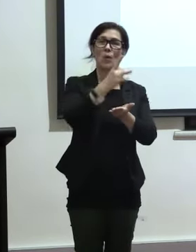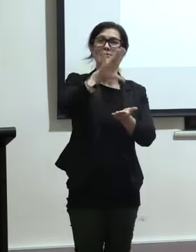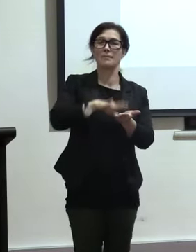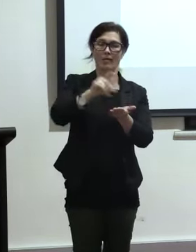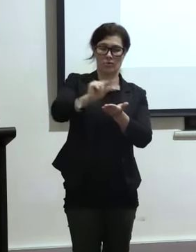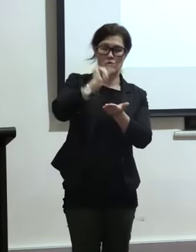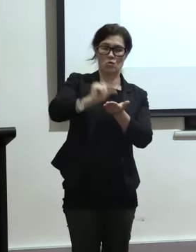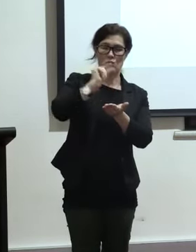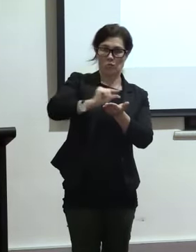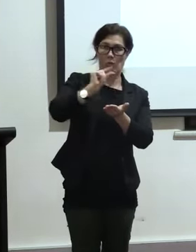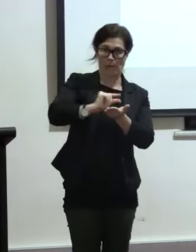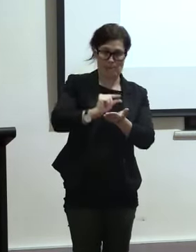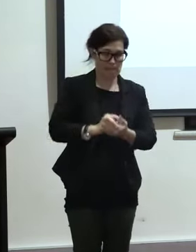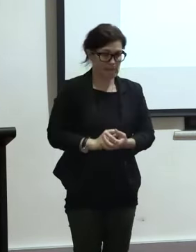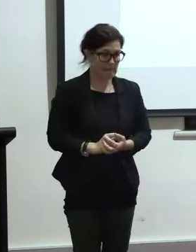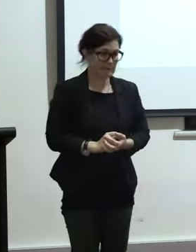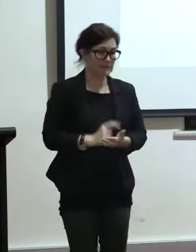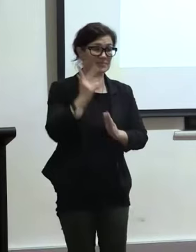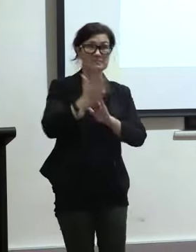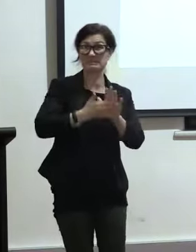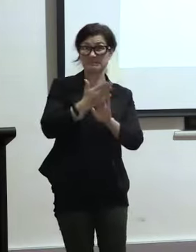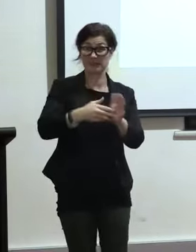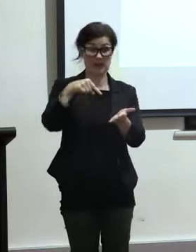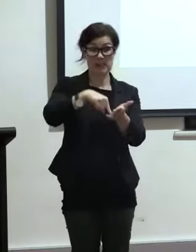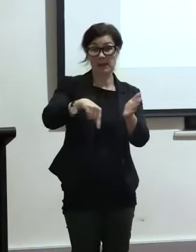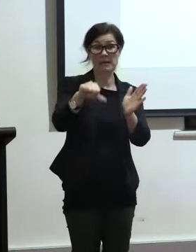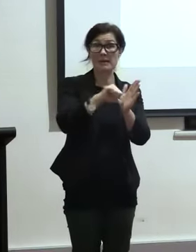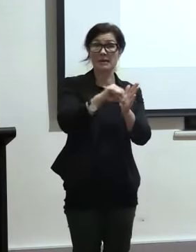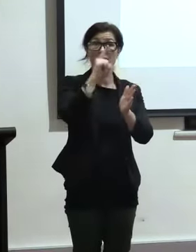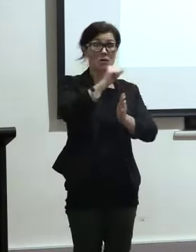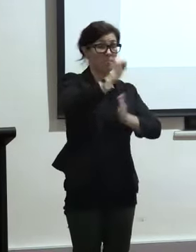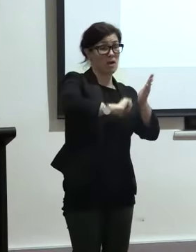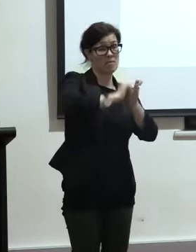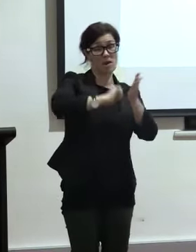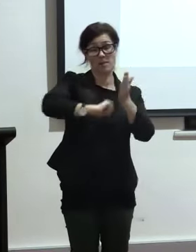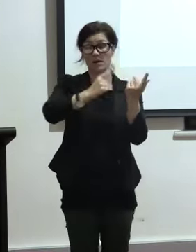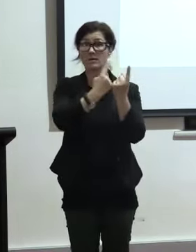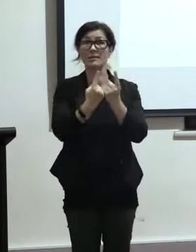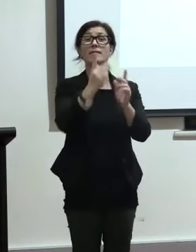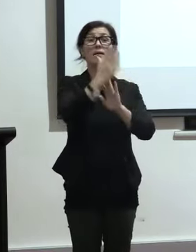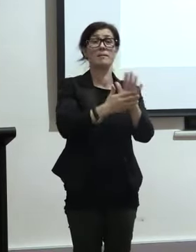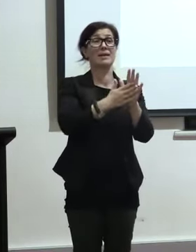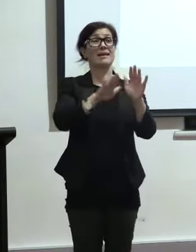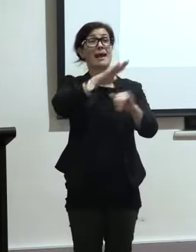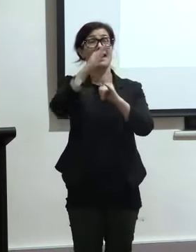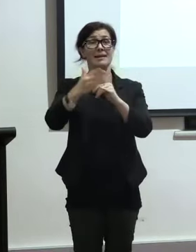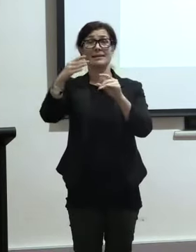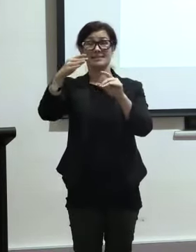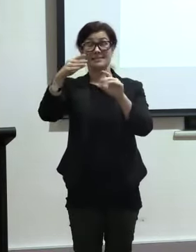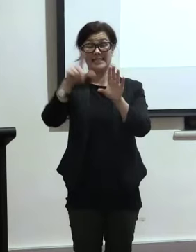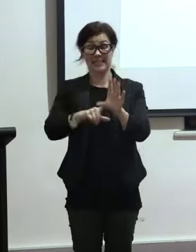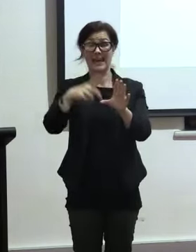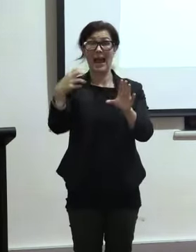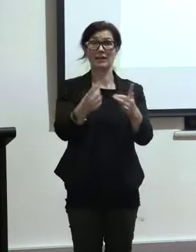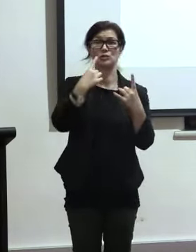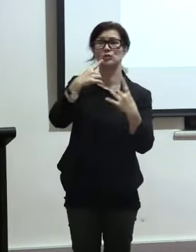month. And that meant that you could use that money to purchase things, and at the end of the year, you had to acquit your funding.